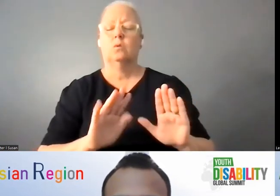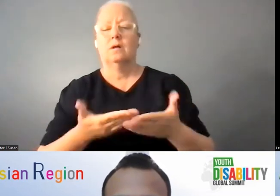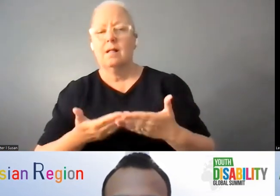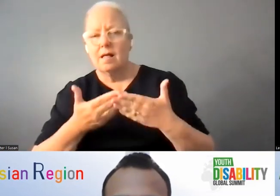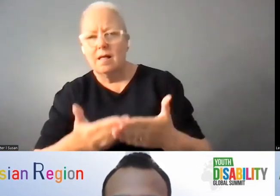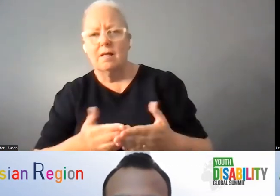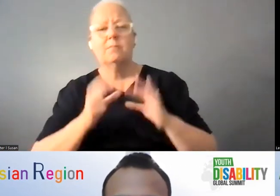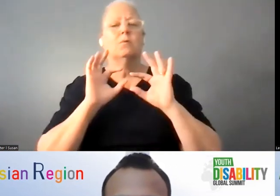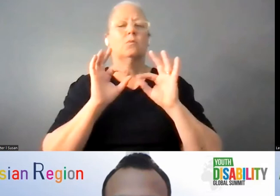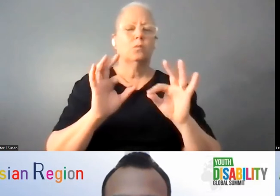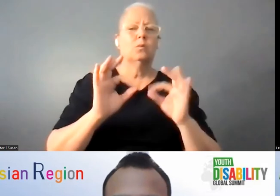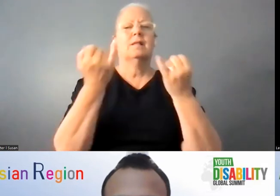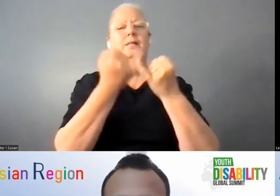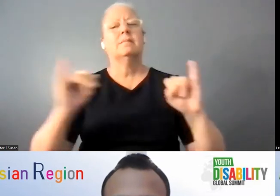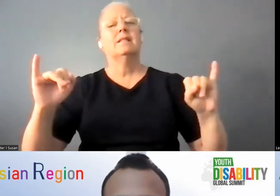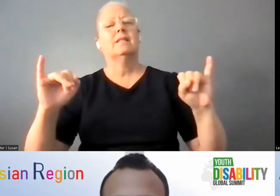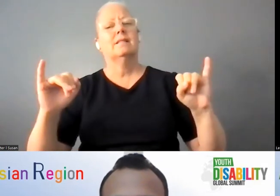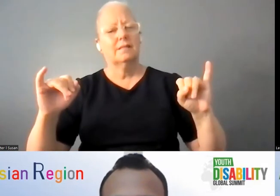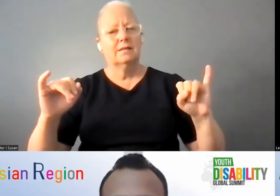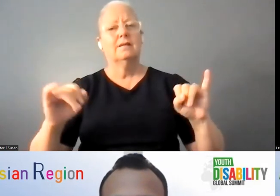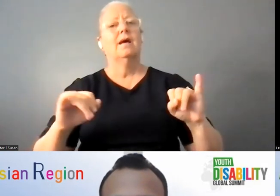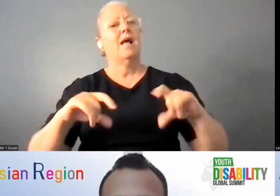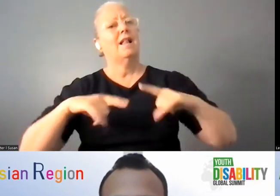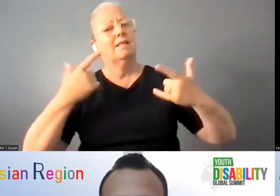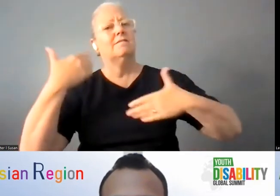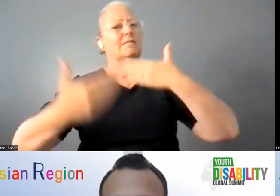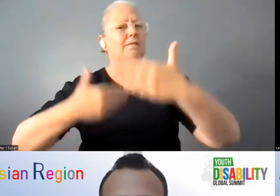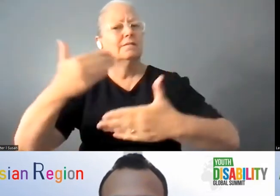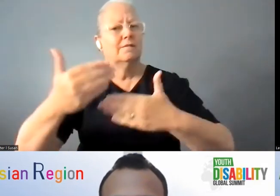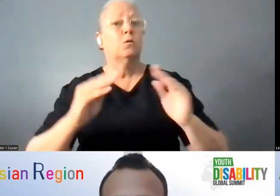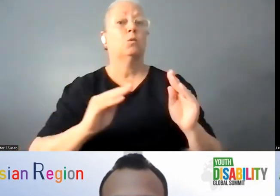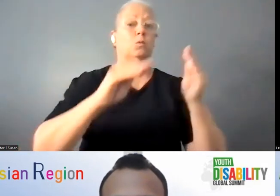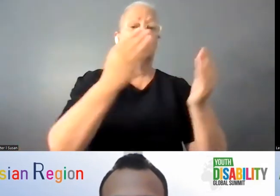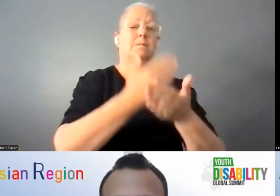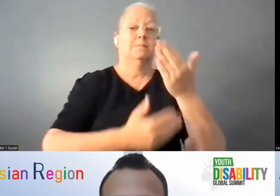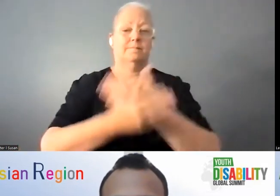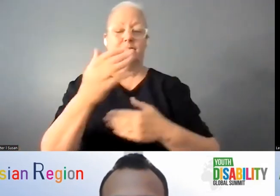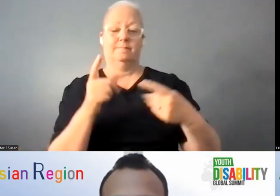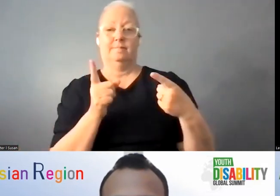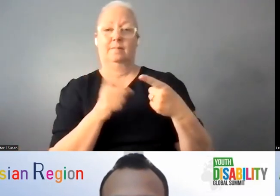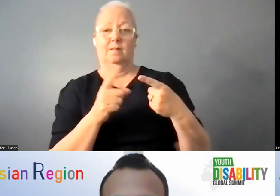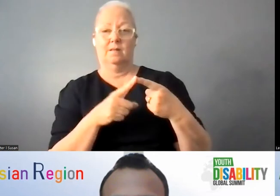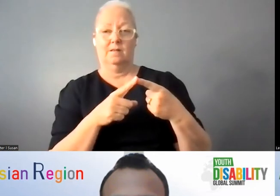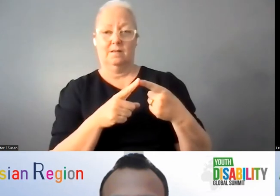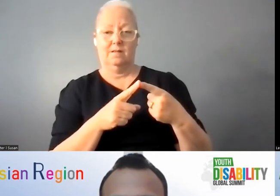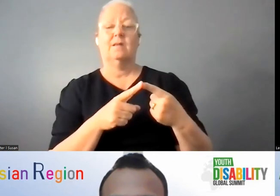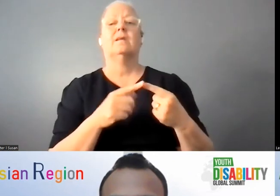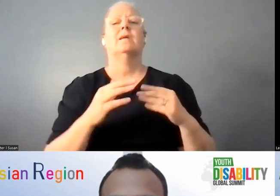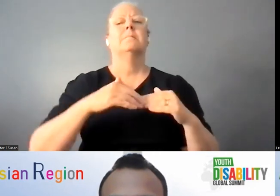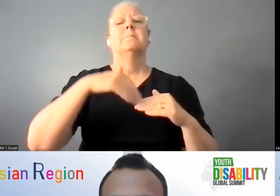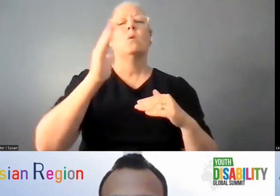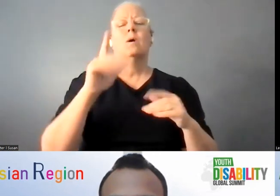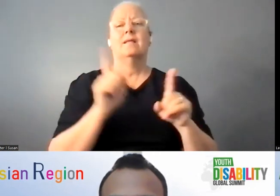for children and youth with disabilities. The first one is that we need to undertake more data management